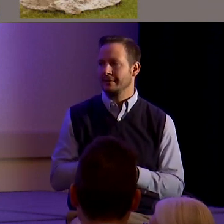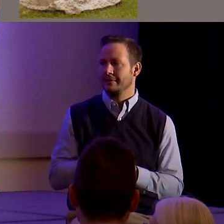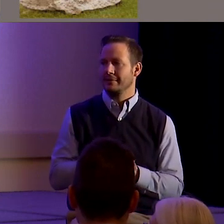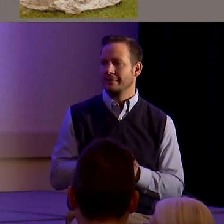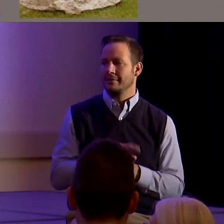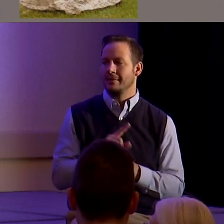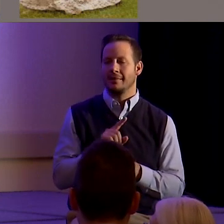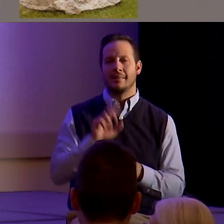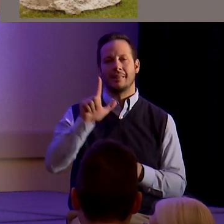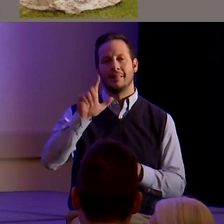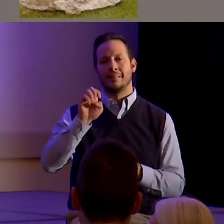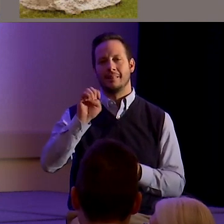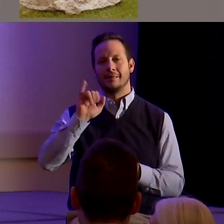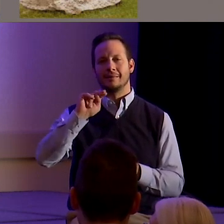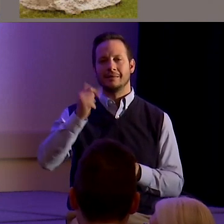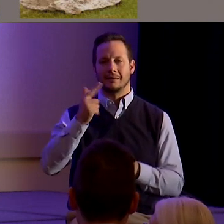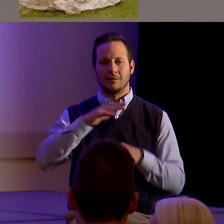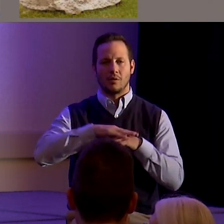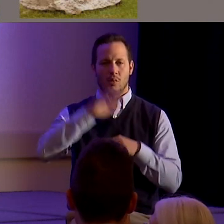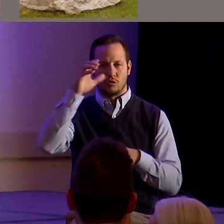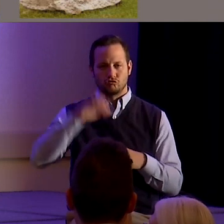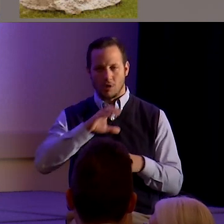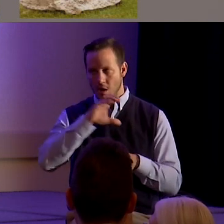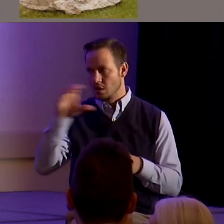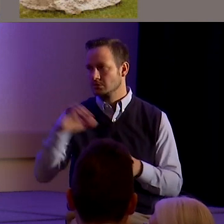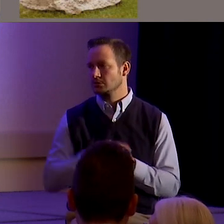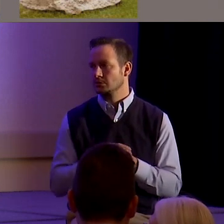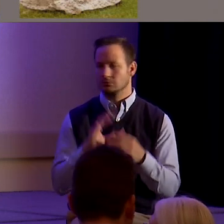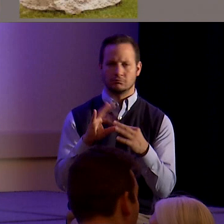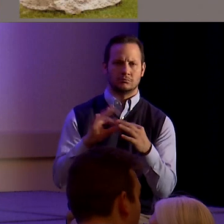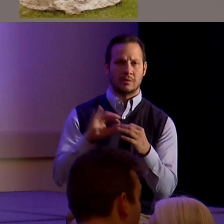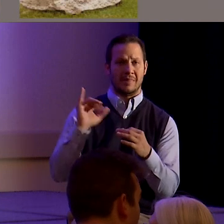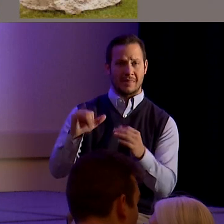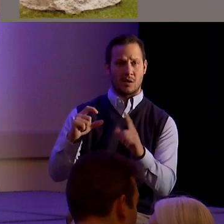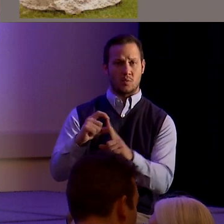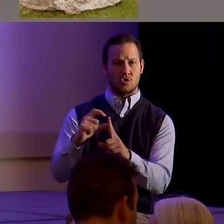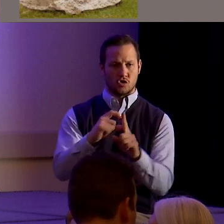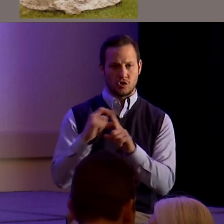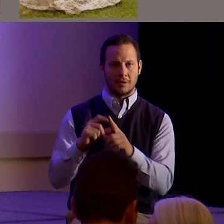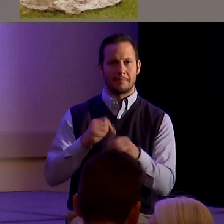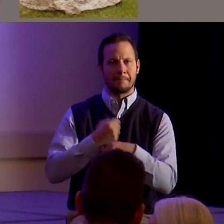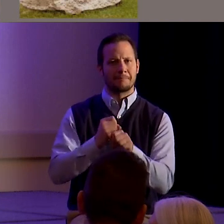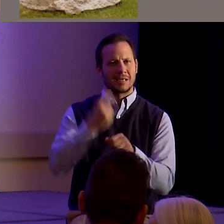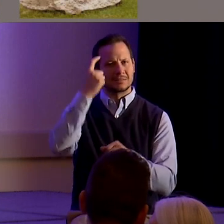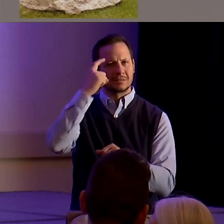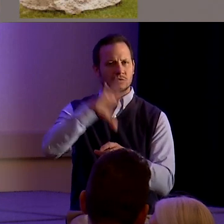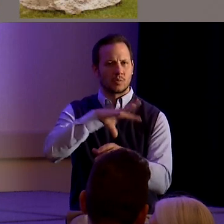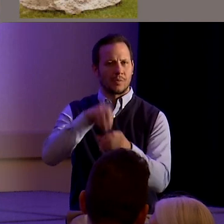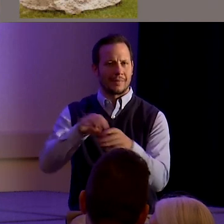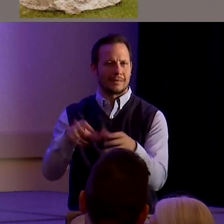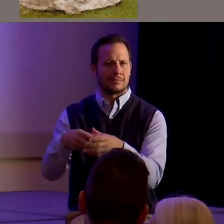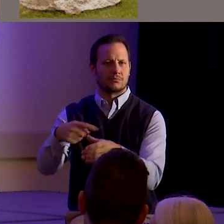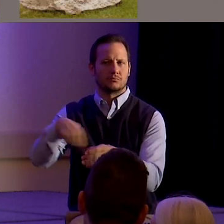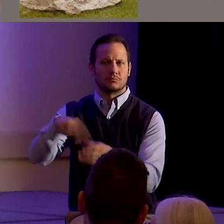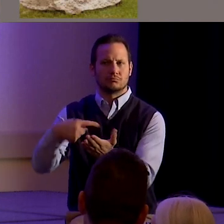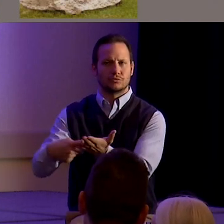internal. They're talking about in their own communities with each other. It makes sense to them. Secular, humanist, and